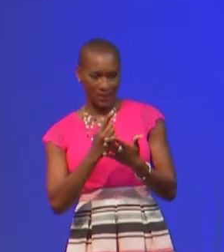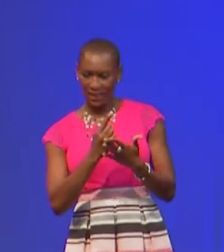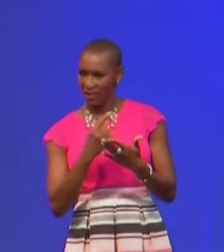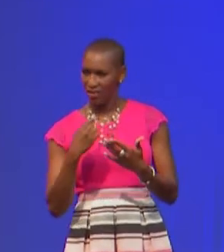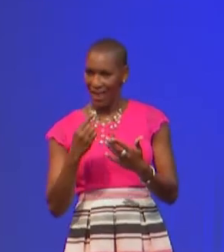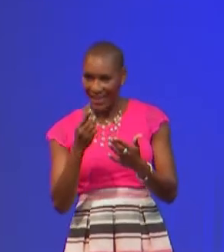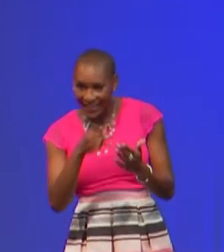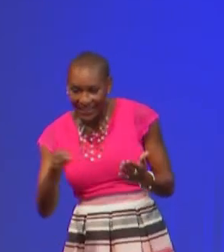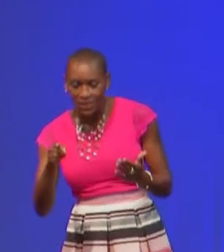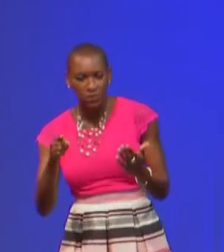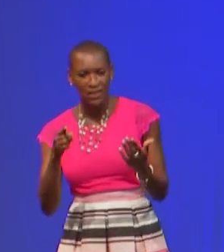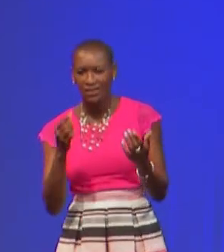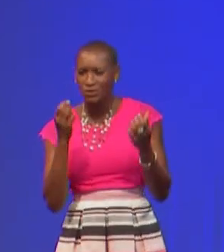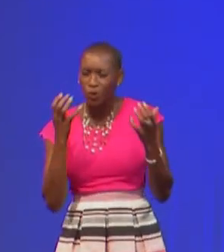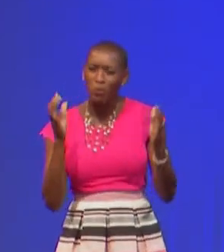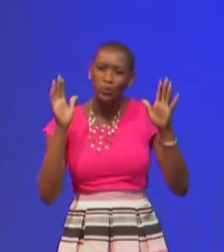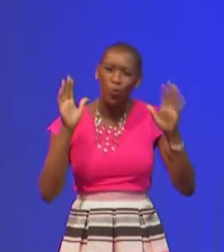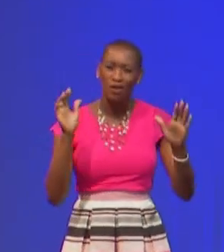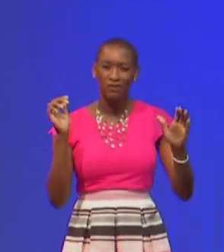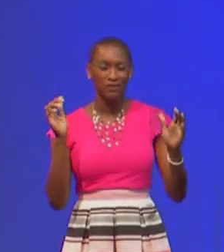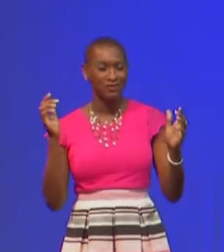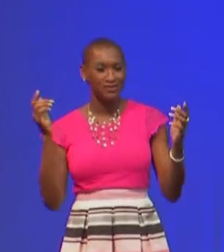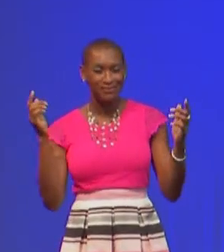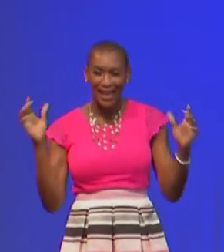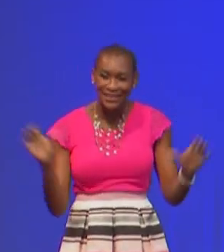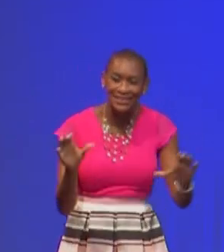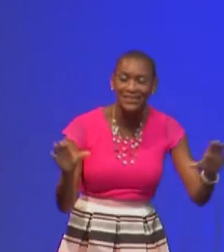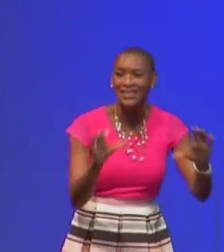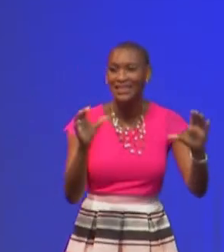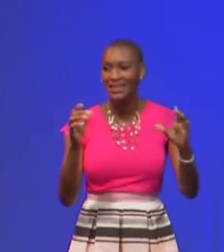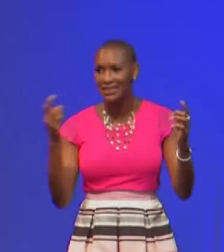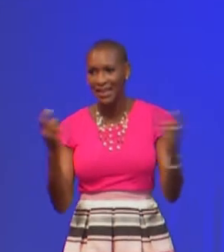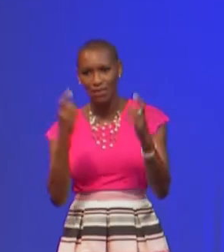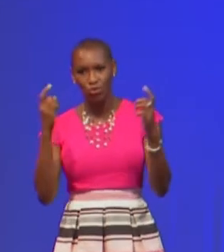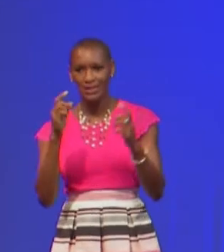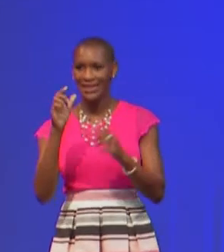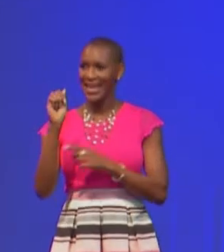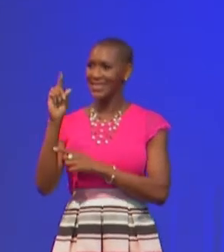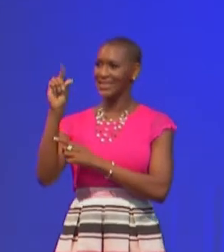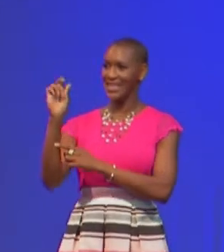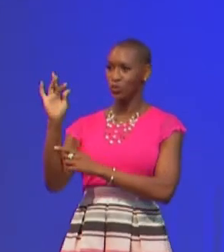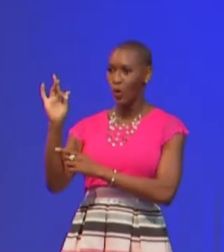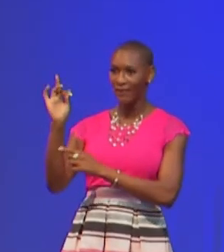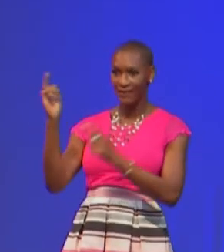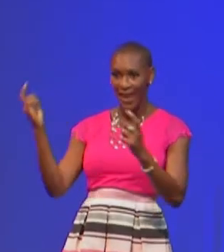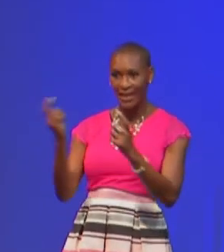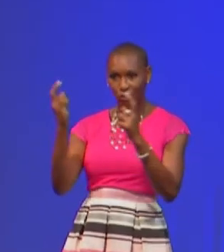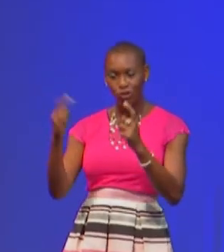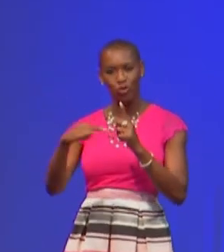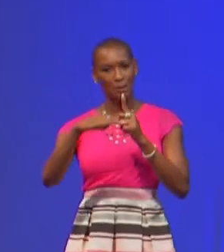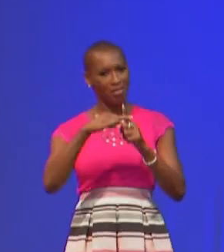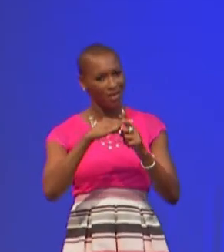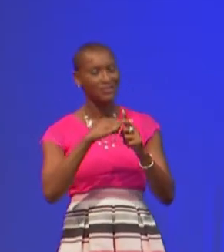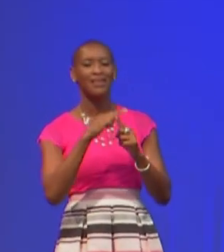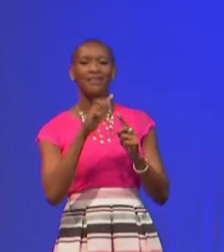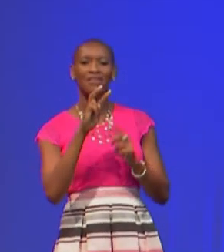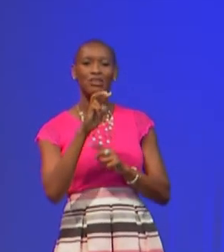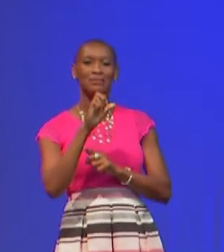You know, this week is incredible. There are so many wonderful activities and celebrations of the 25th